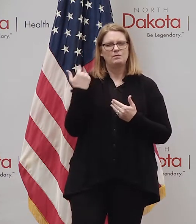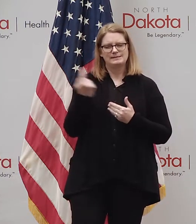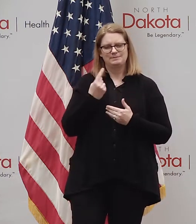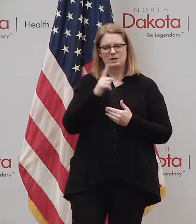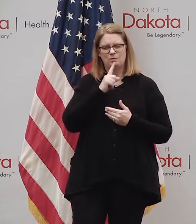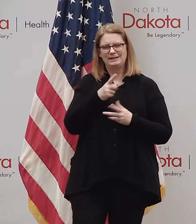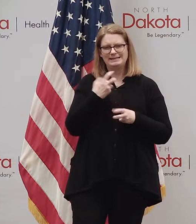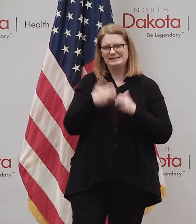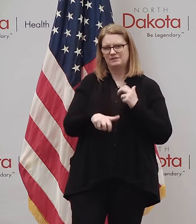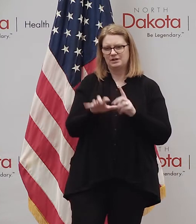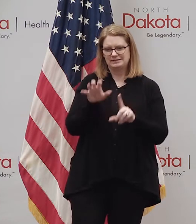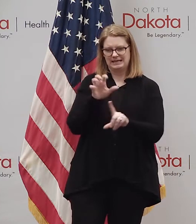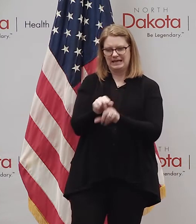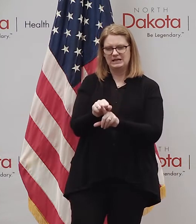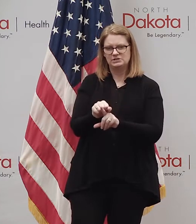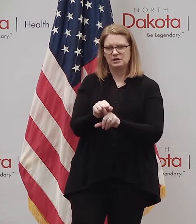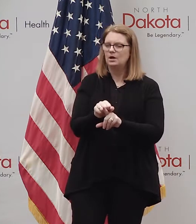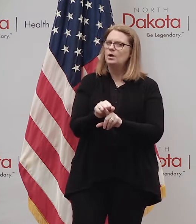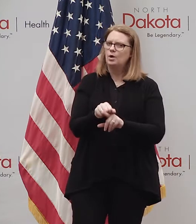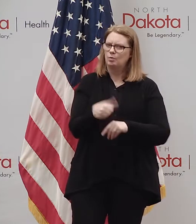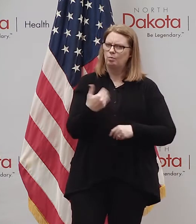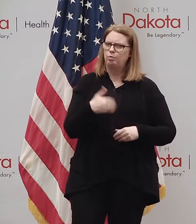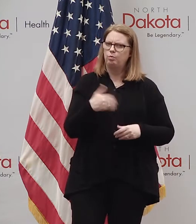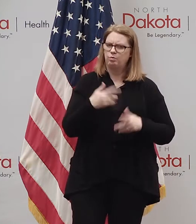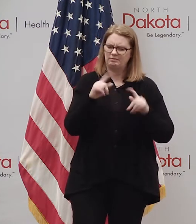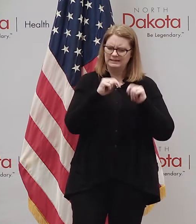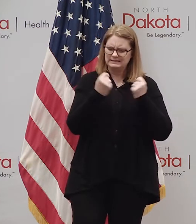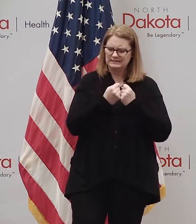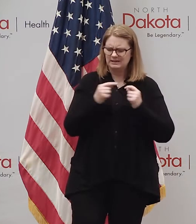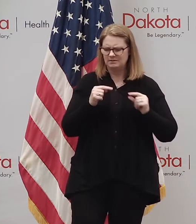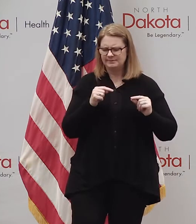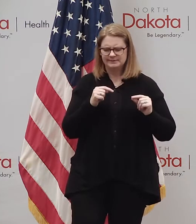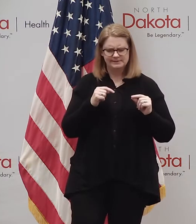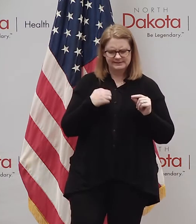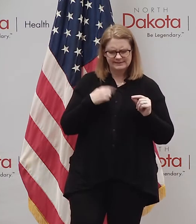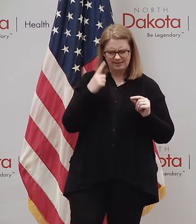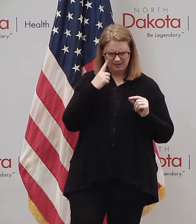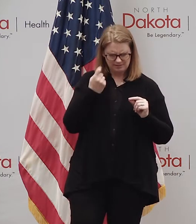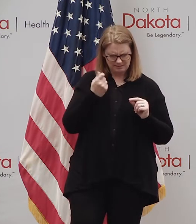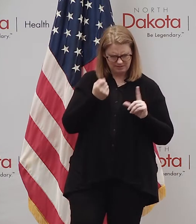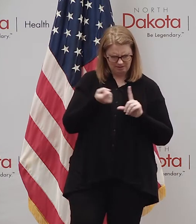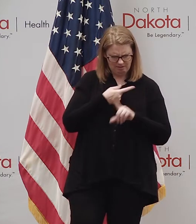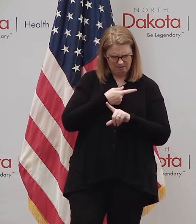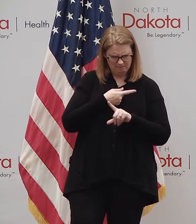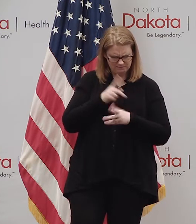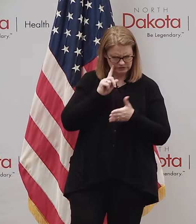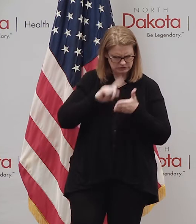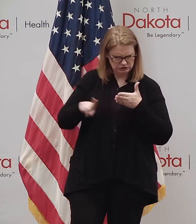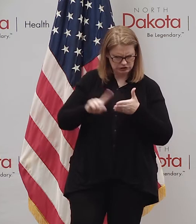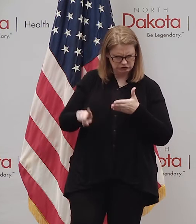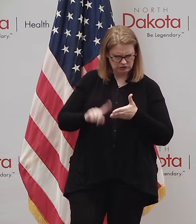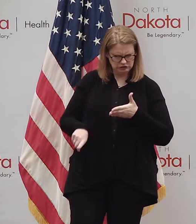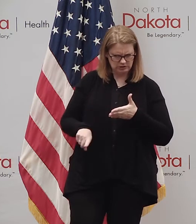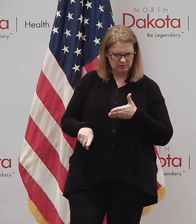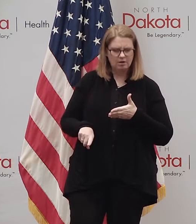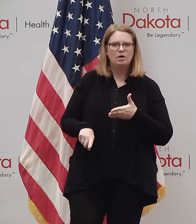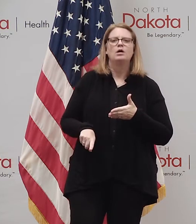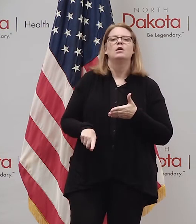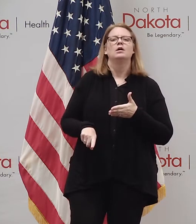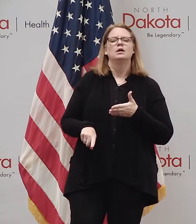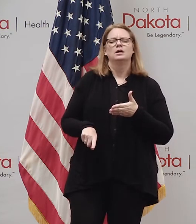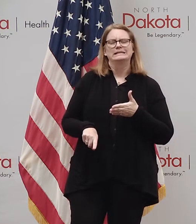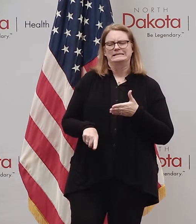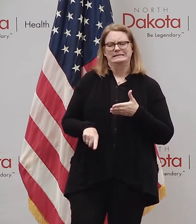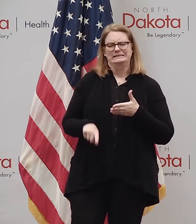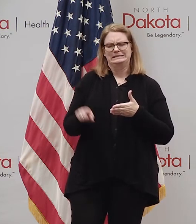And it's an incredibly smart team that thought something was a little bit off. We did some checks, and then we lost confidence